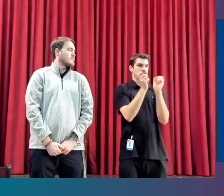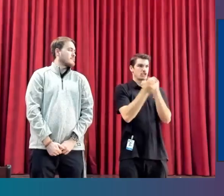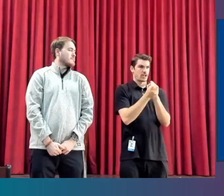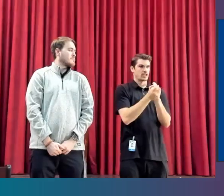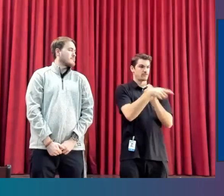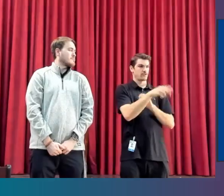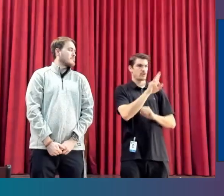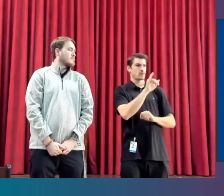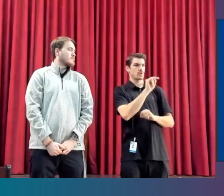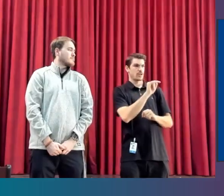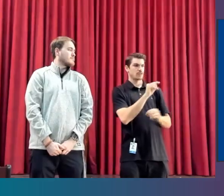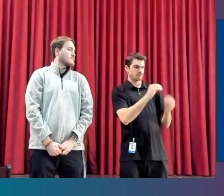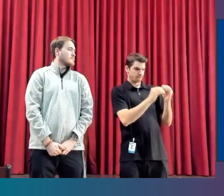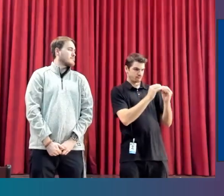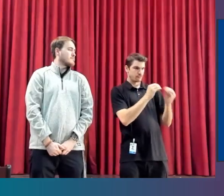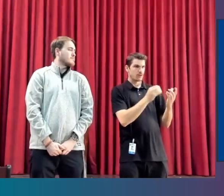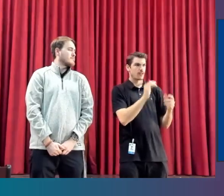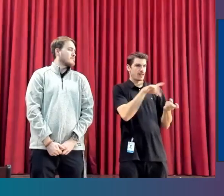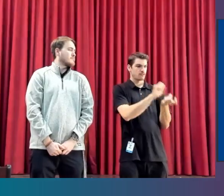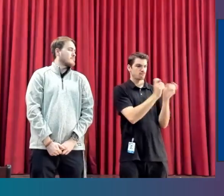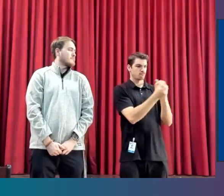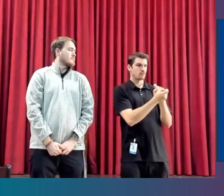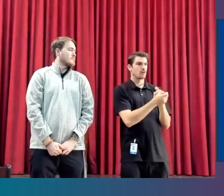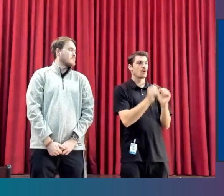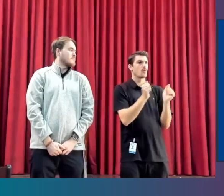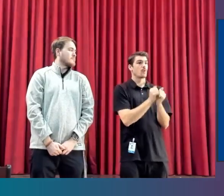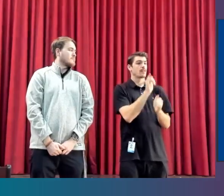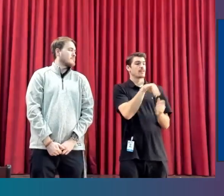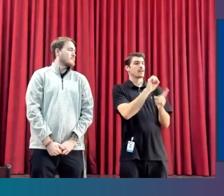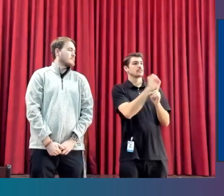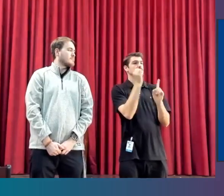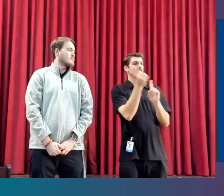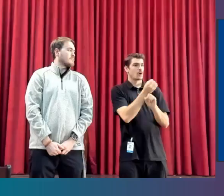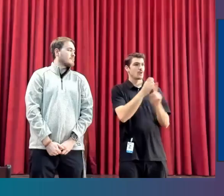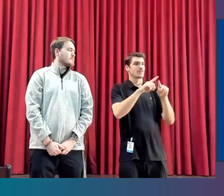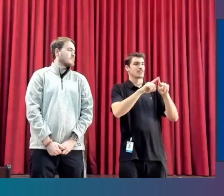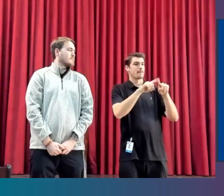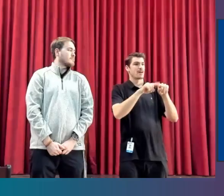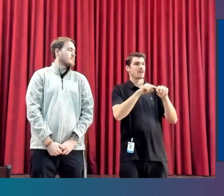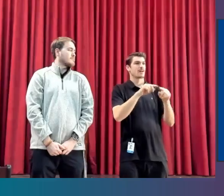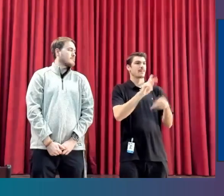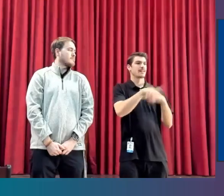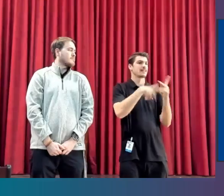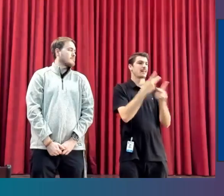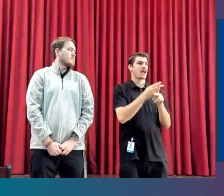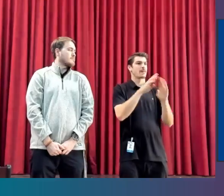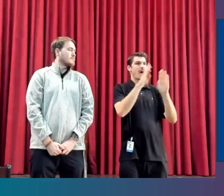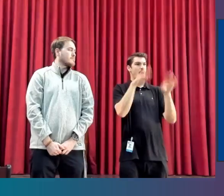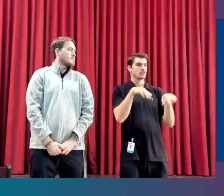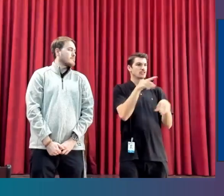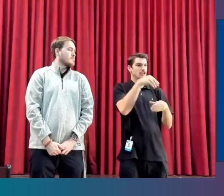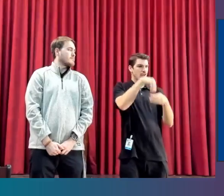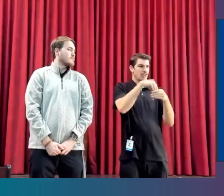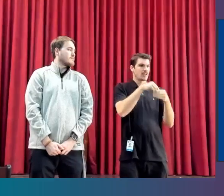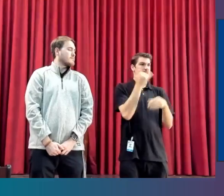the building, right? In those scenarios, depending on the type of housing you're in, so if you're in public housing,